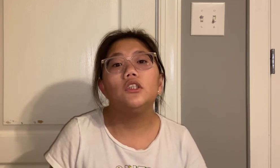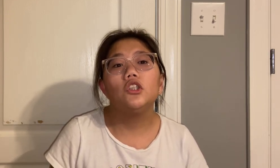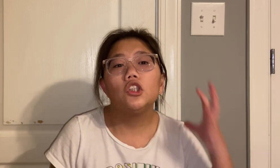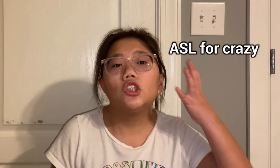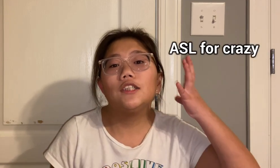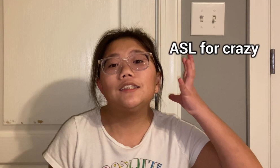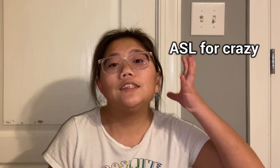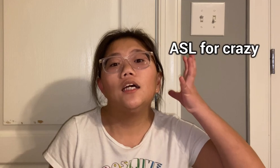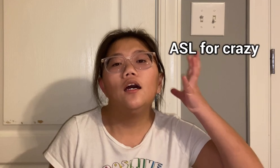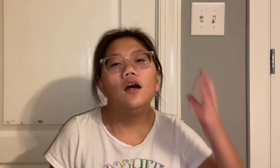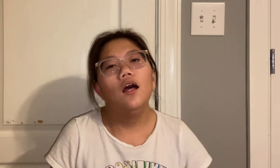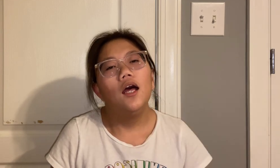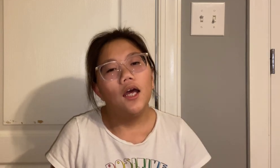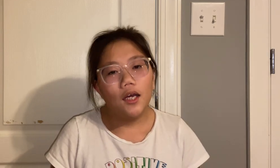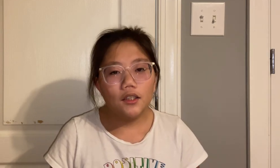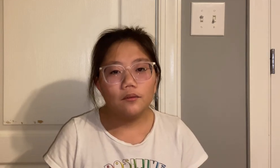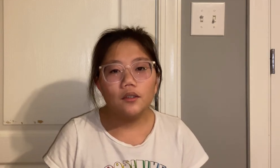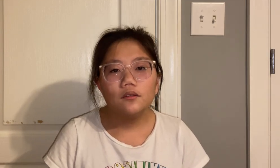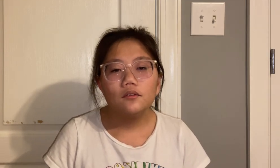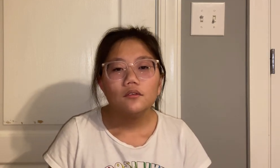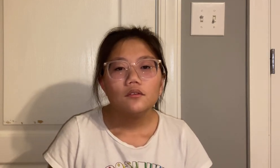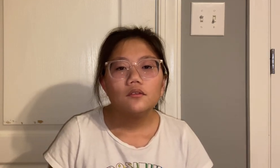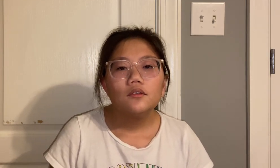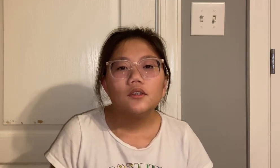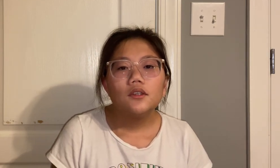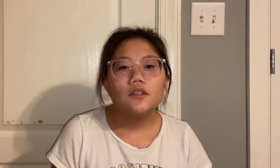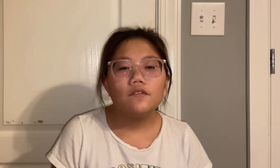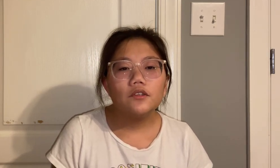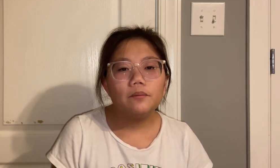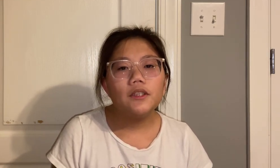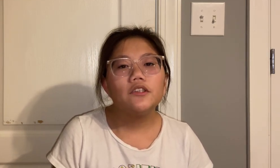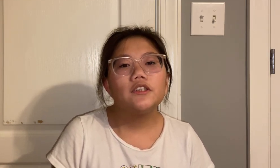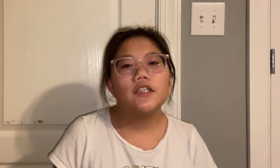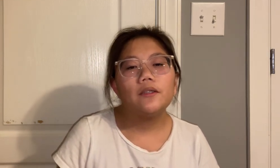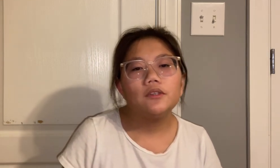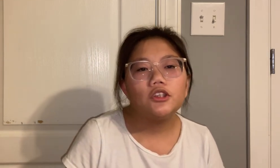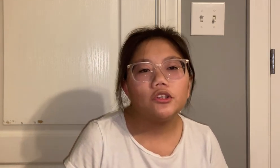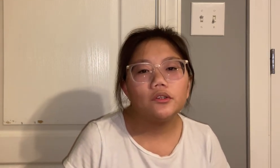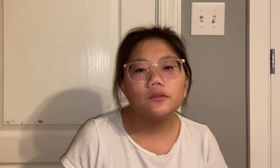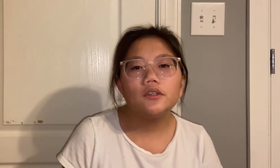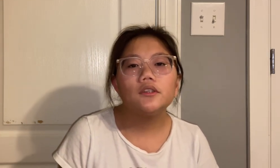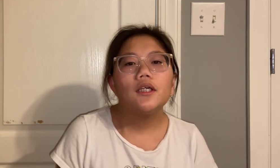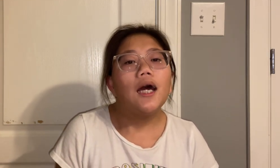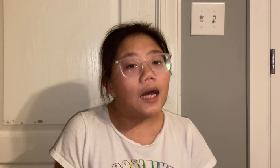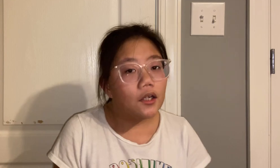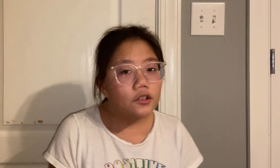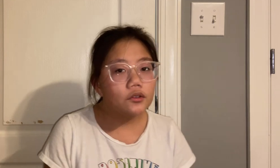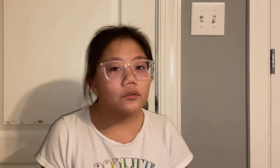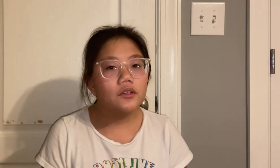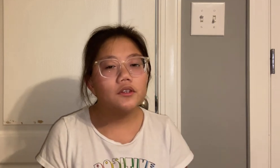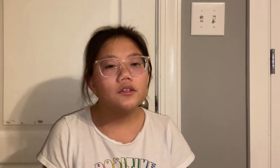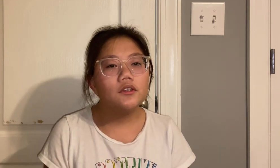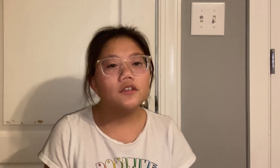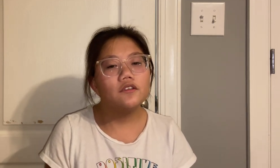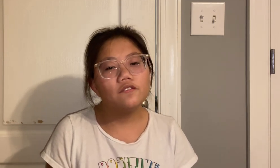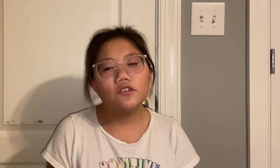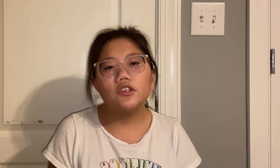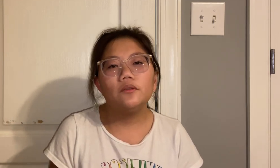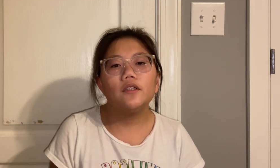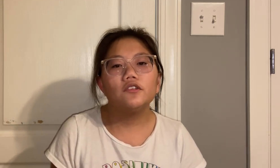crazy anyway the first beginner sign i want to show you is you're going that the first thing you would ever